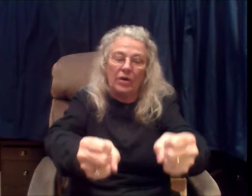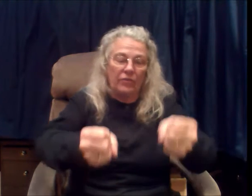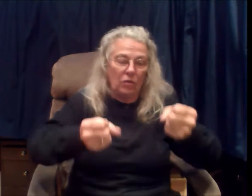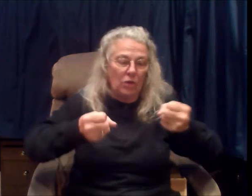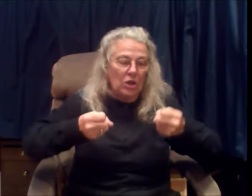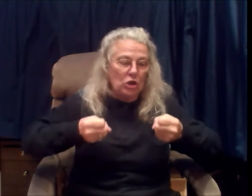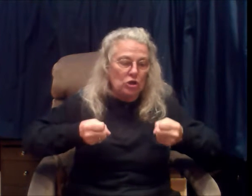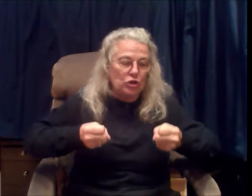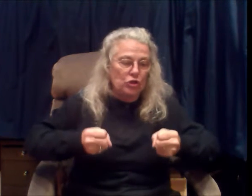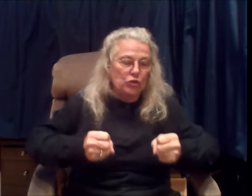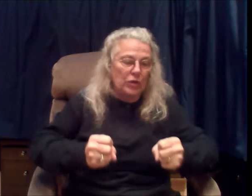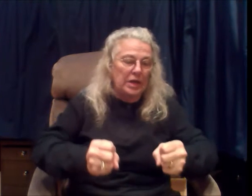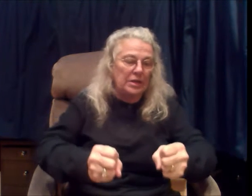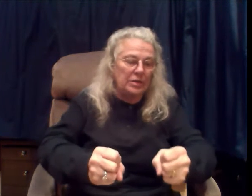of you. Street.